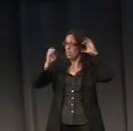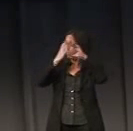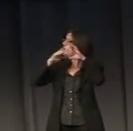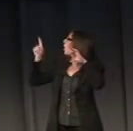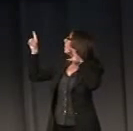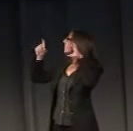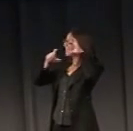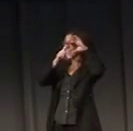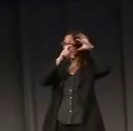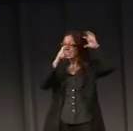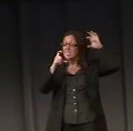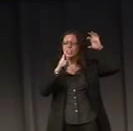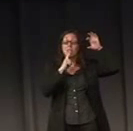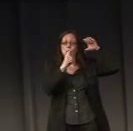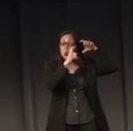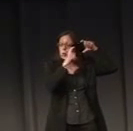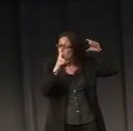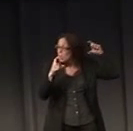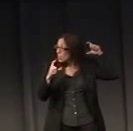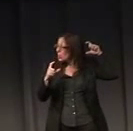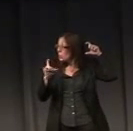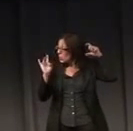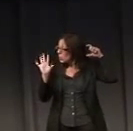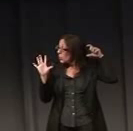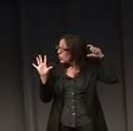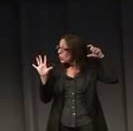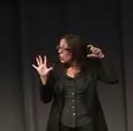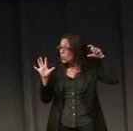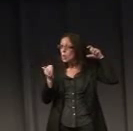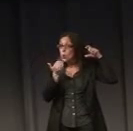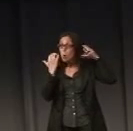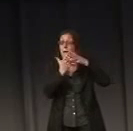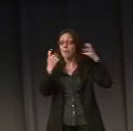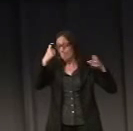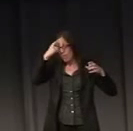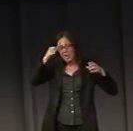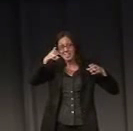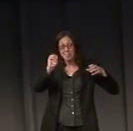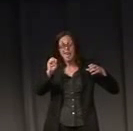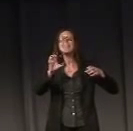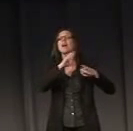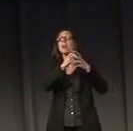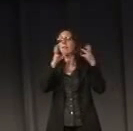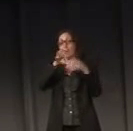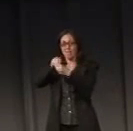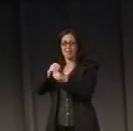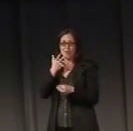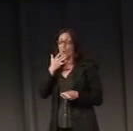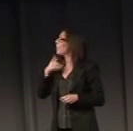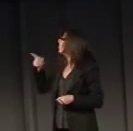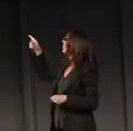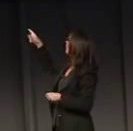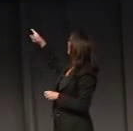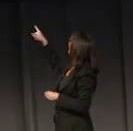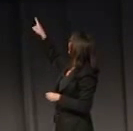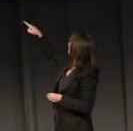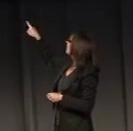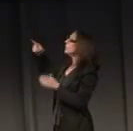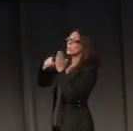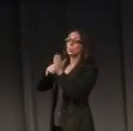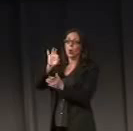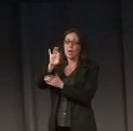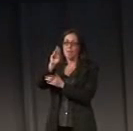involved in color. So these are just patches of brain that show greater fMRI activation to color